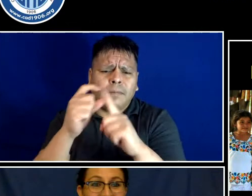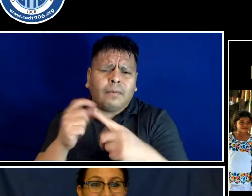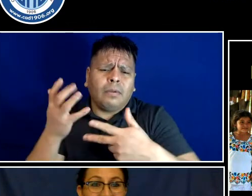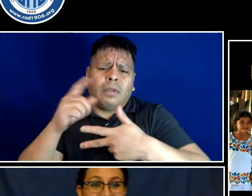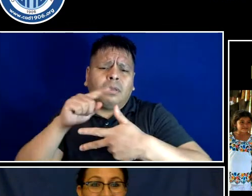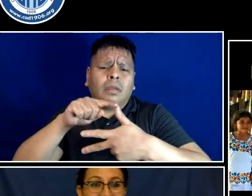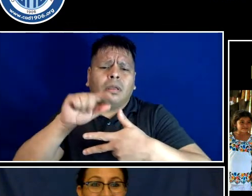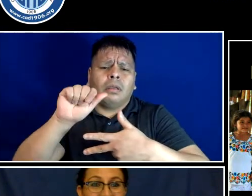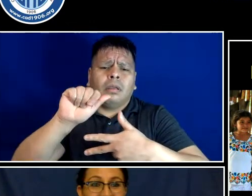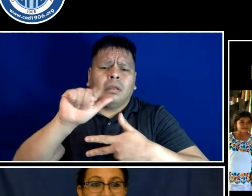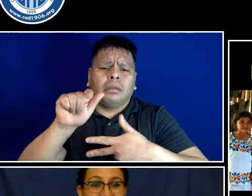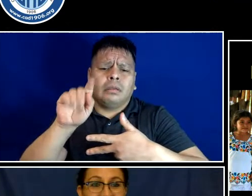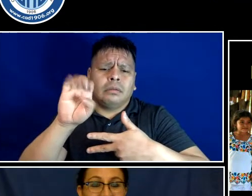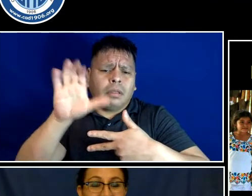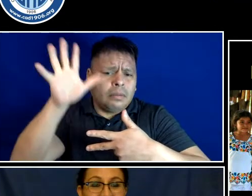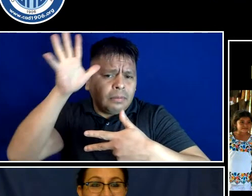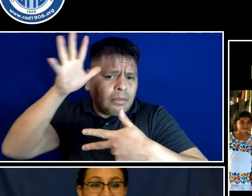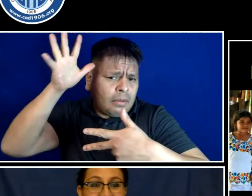listed on the slide here.